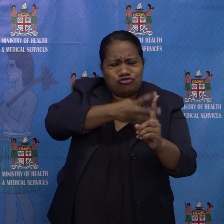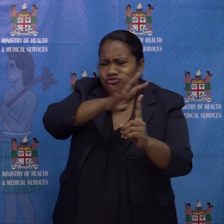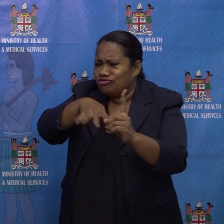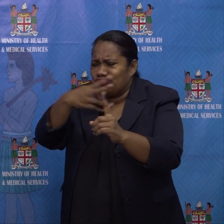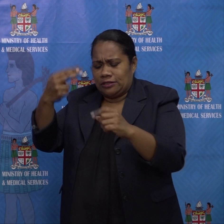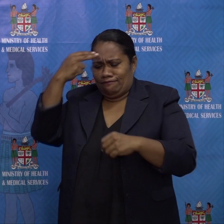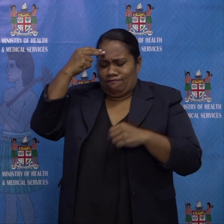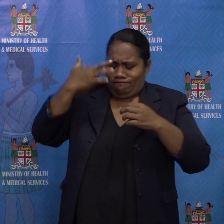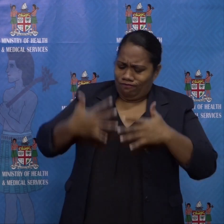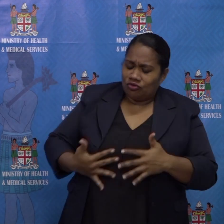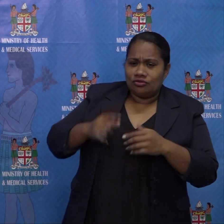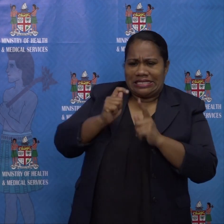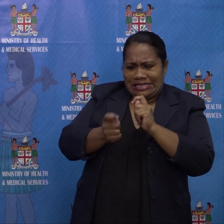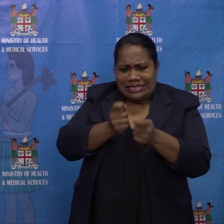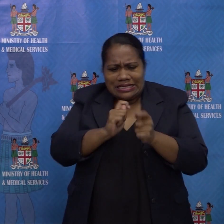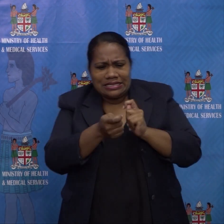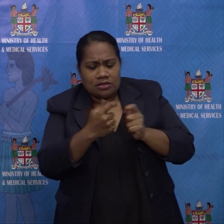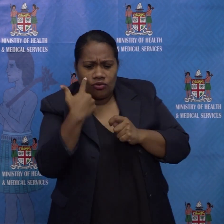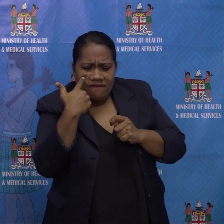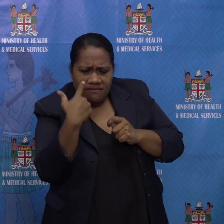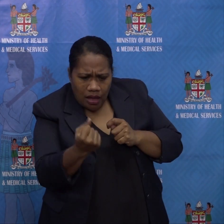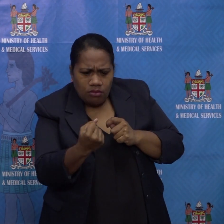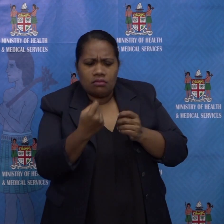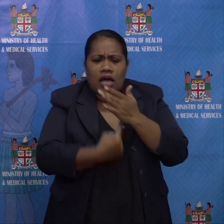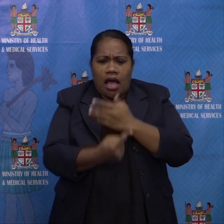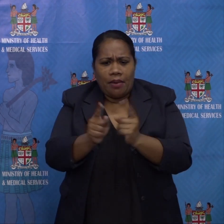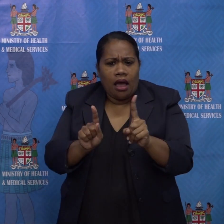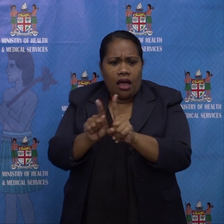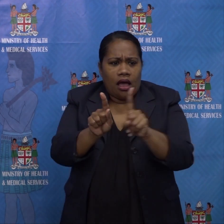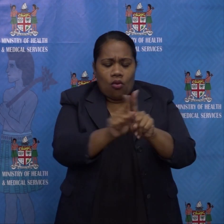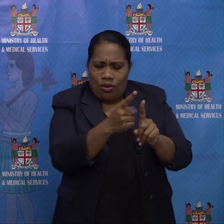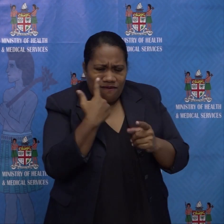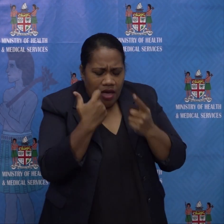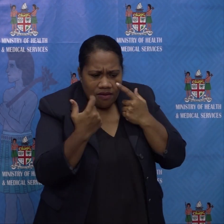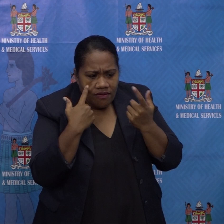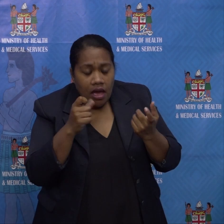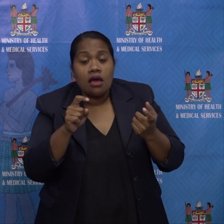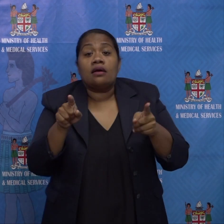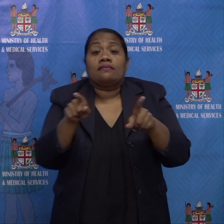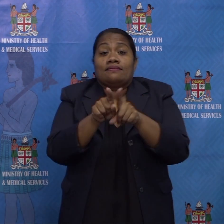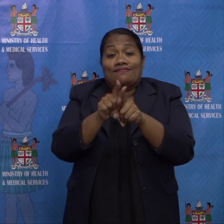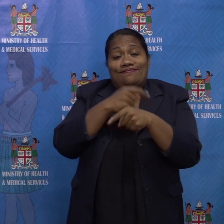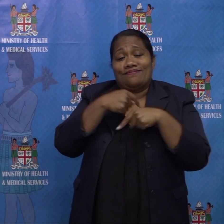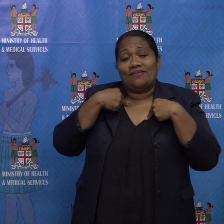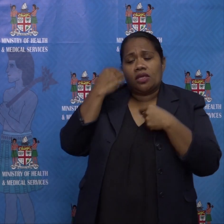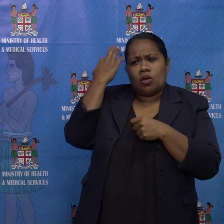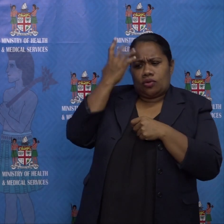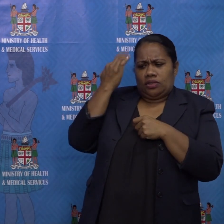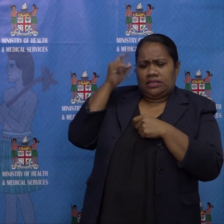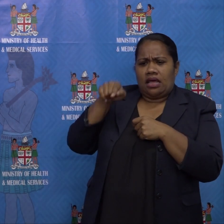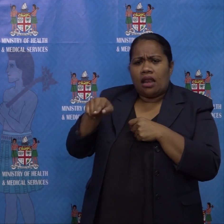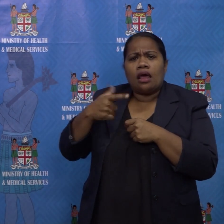been done. We found cases that have been linked to each other. But we're also very concerned as medical professionals